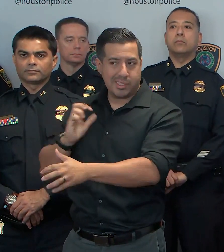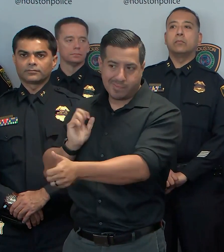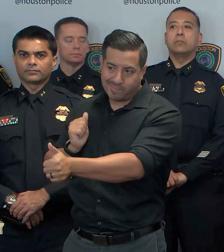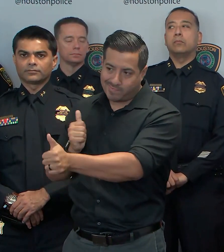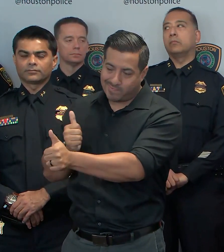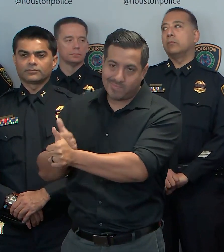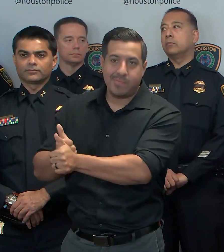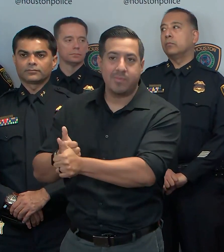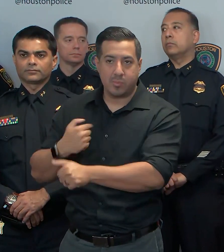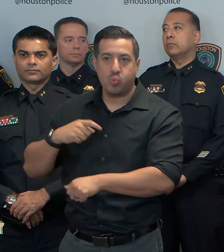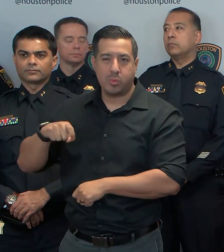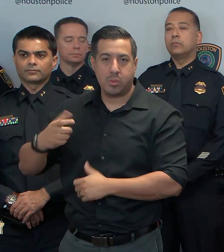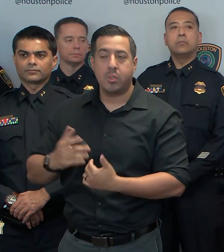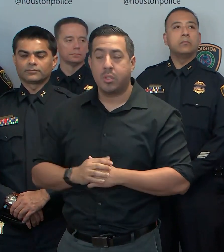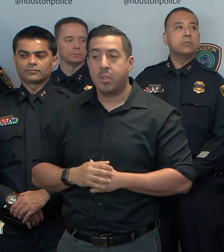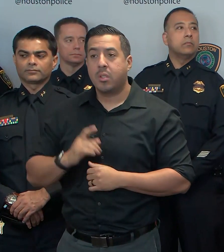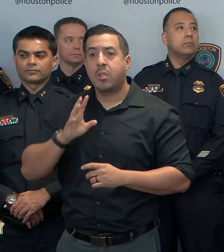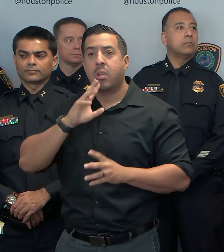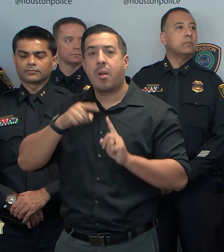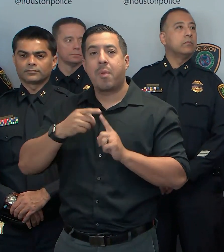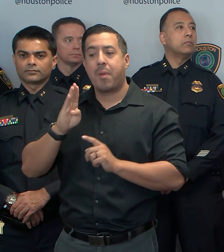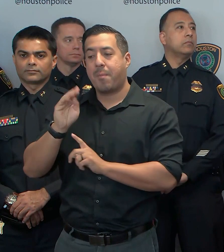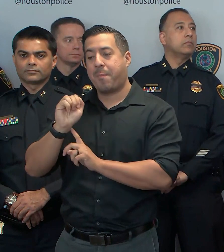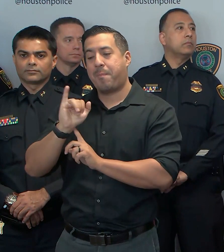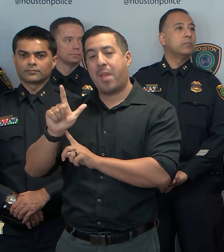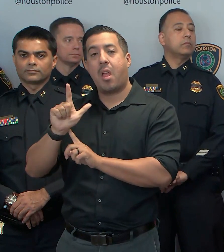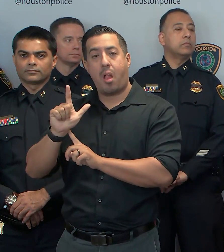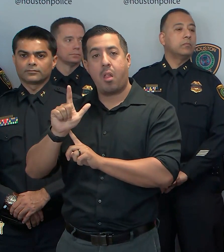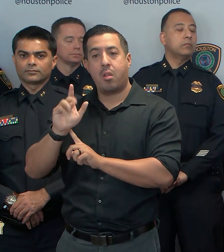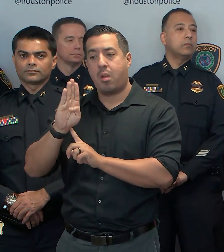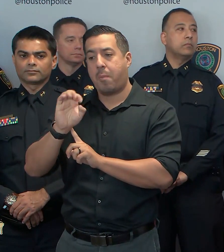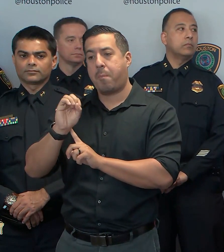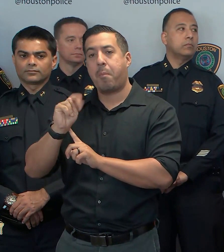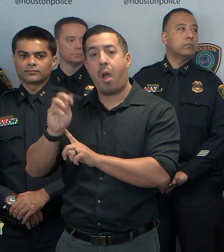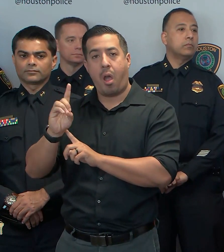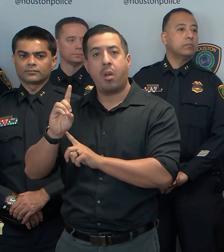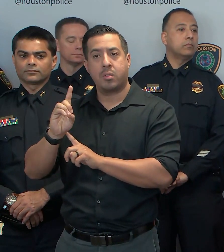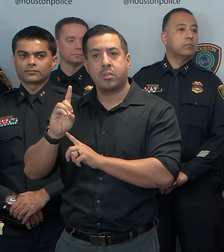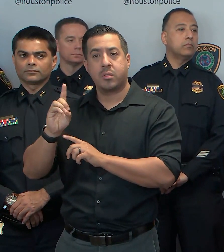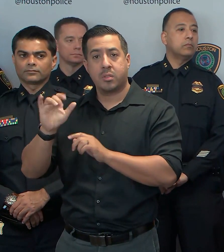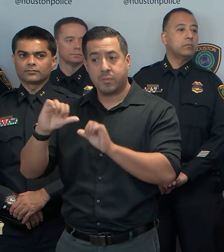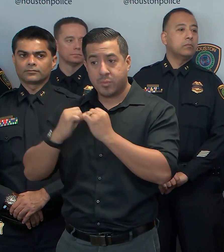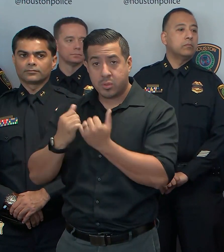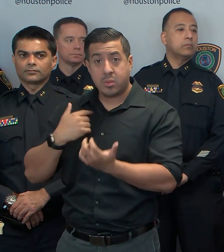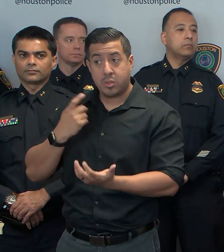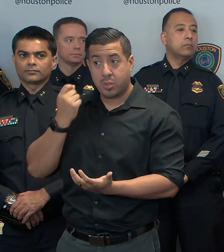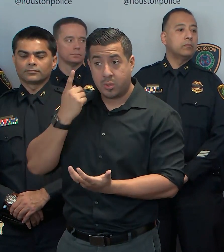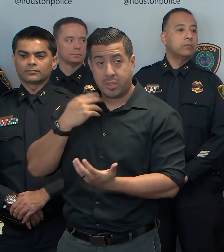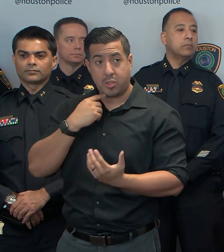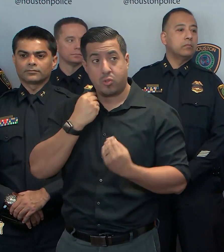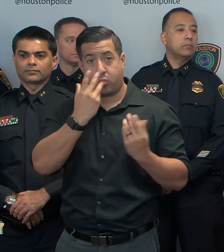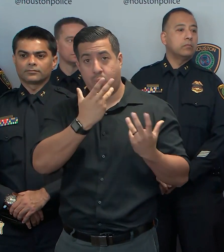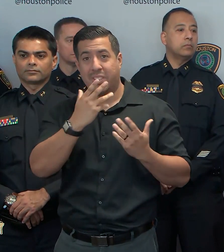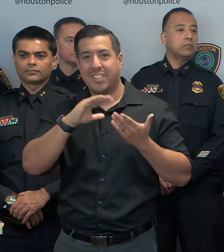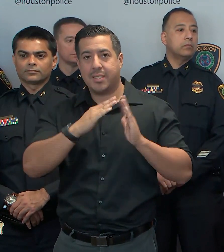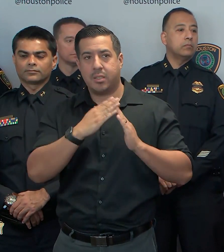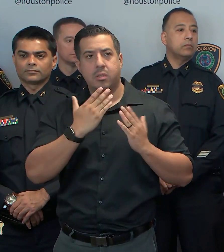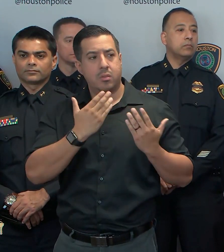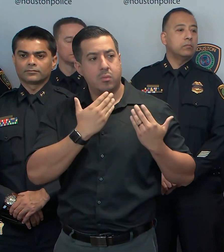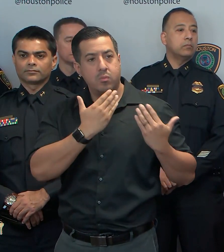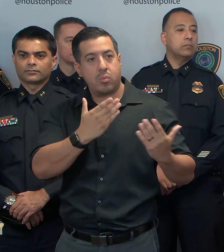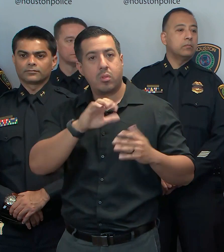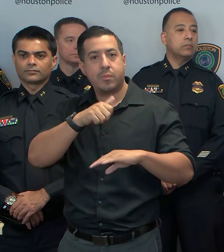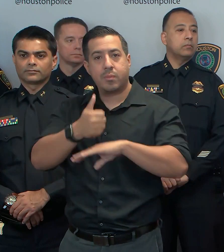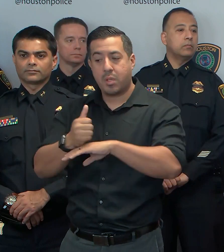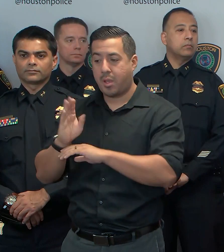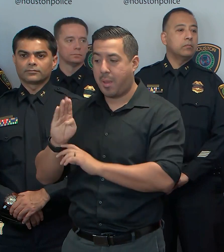that down. We've talked about our bail bonding system, and I've asked the city attorney to propose an ordinance prohibiting where bail